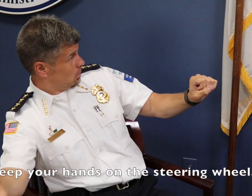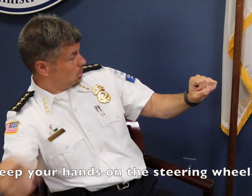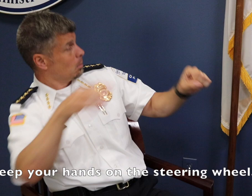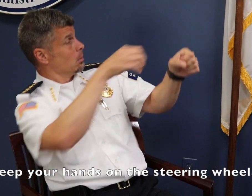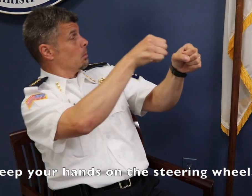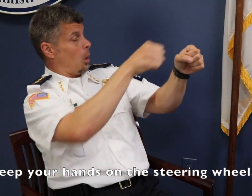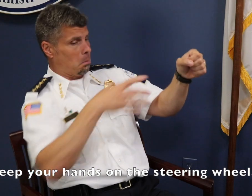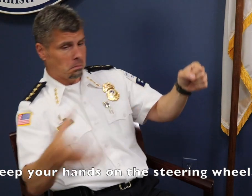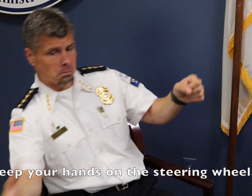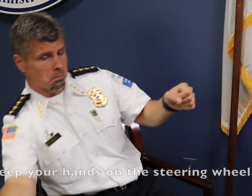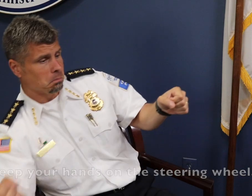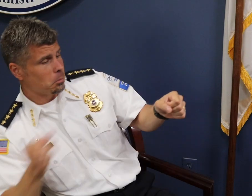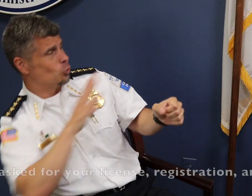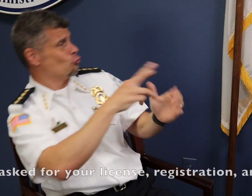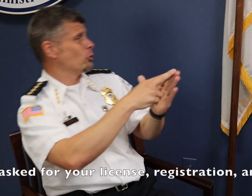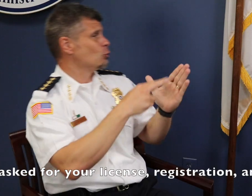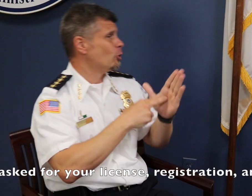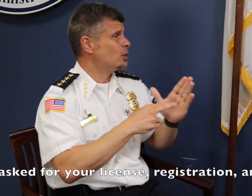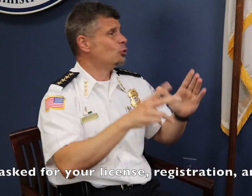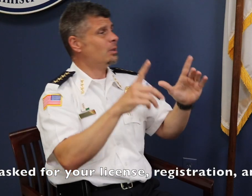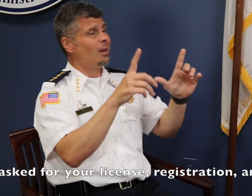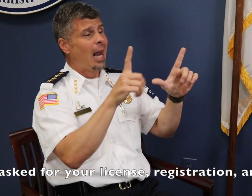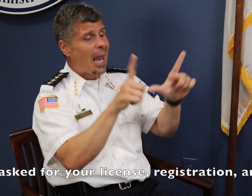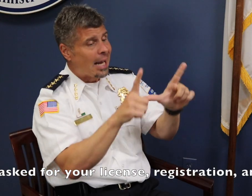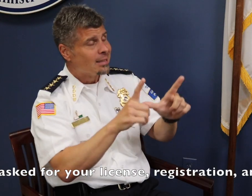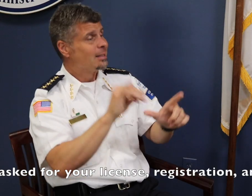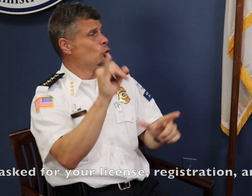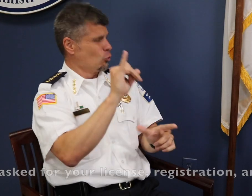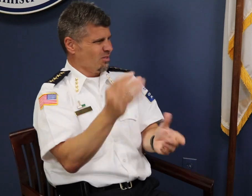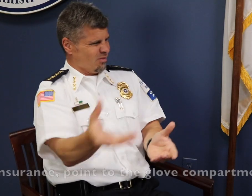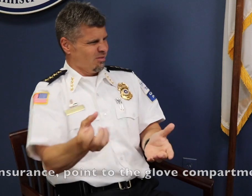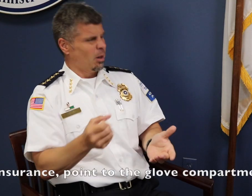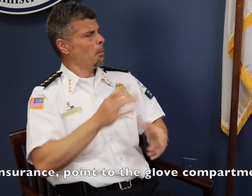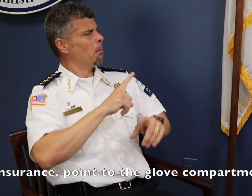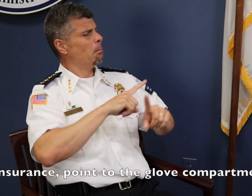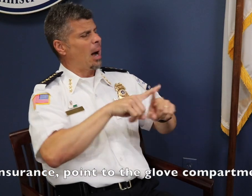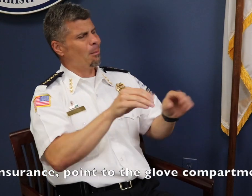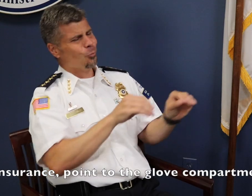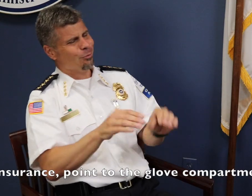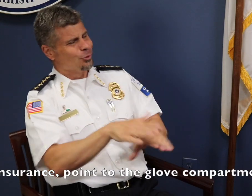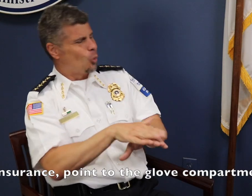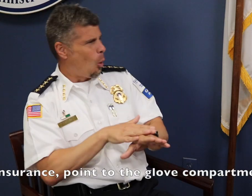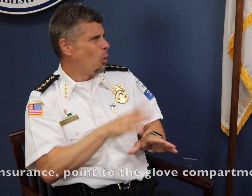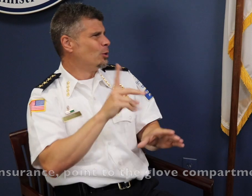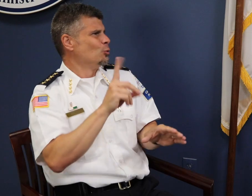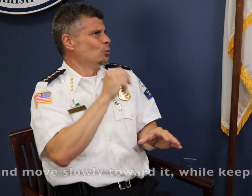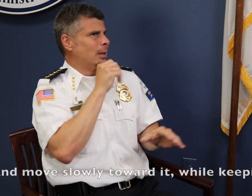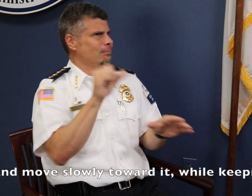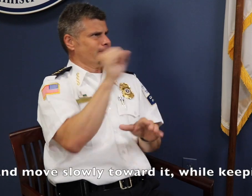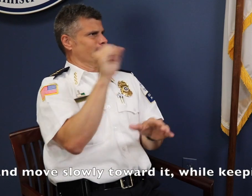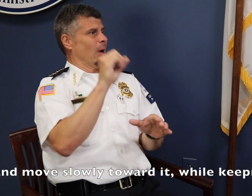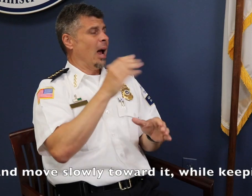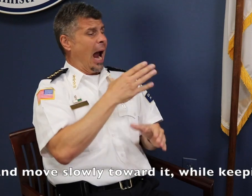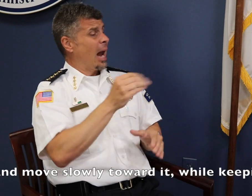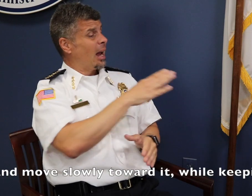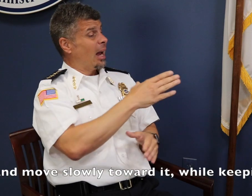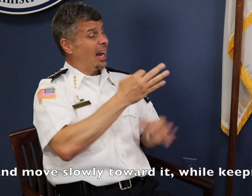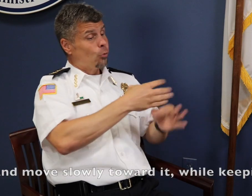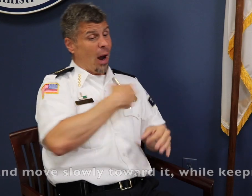them to think, oh, maybe the person is deaf or hard of hearing. Use that. If a person has a card or visor, use it and show the officer right away. Set